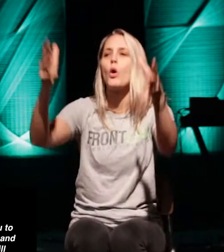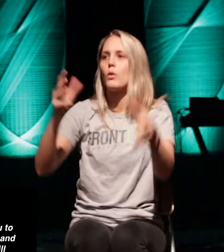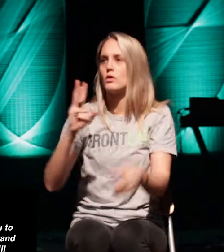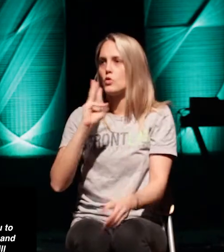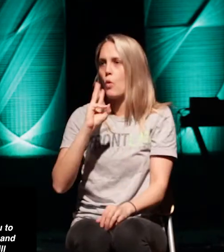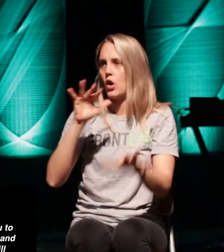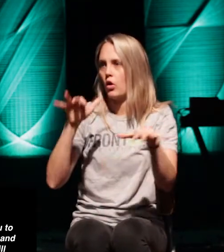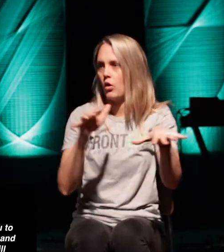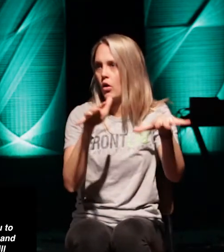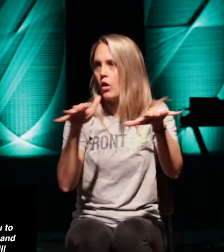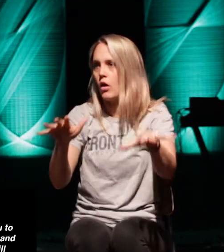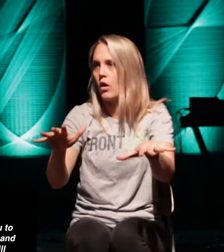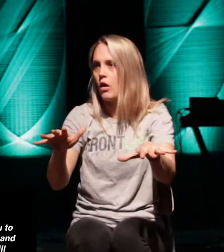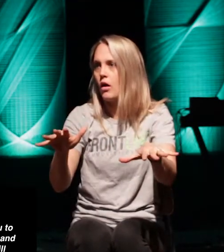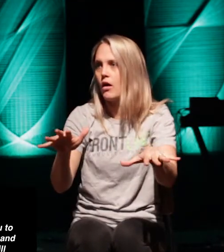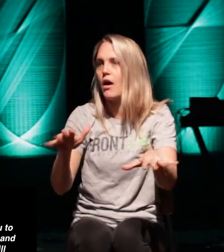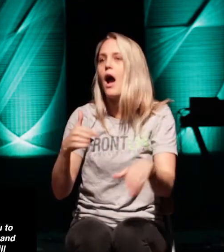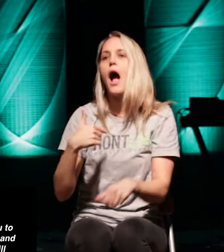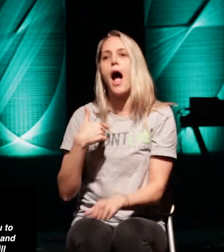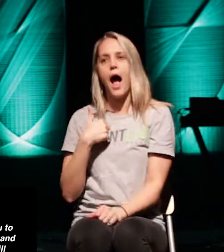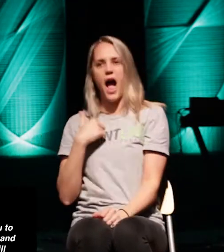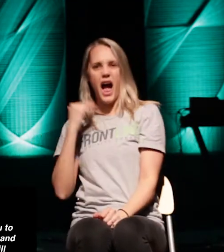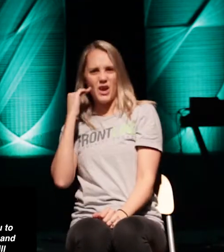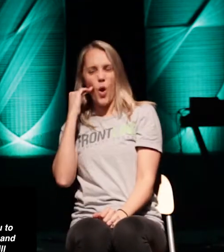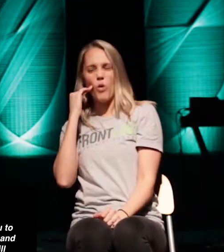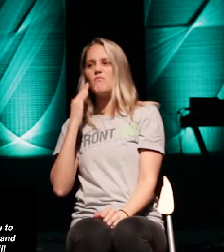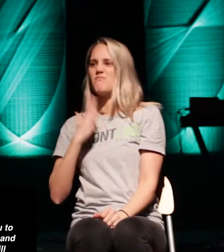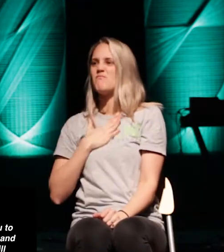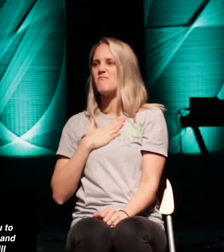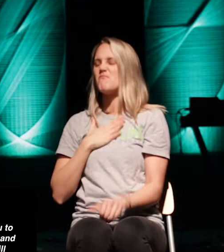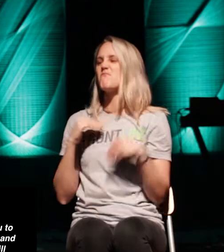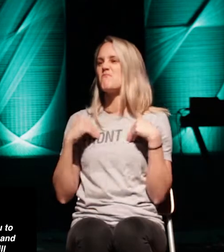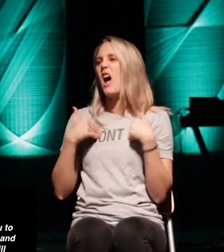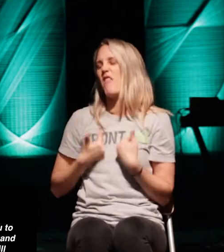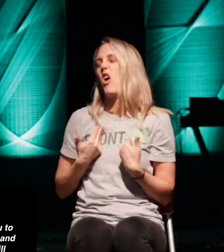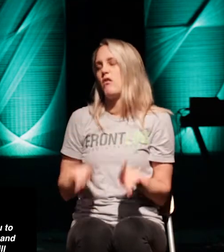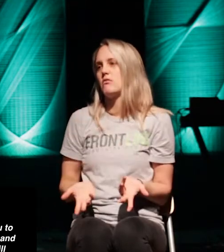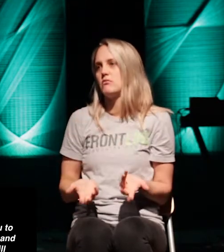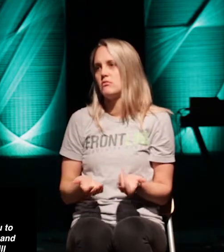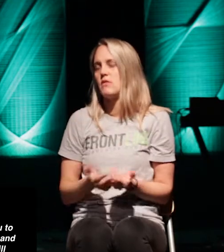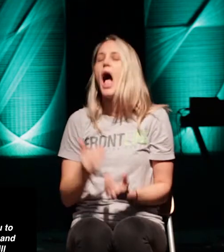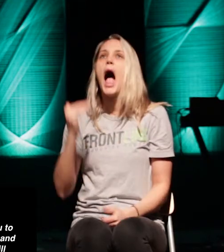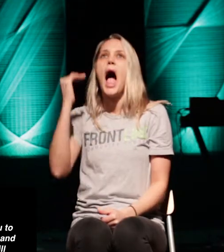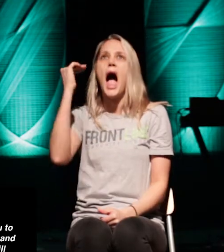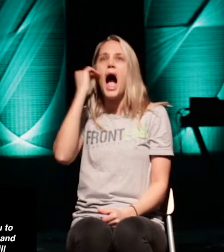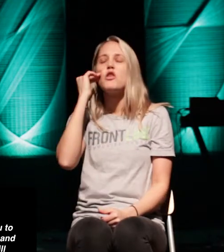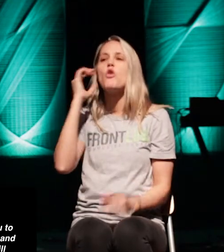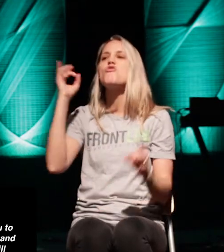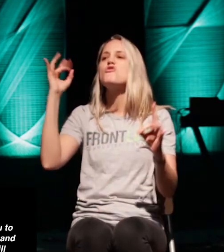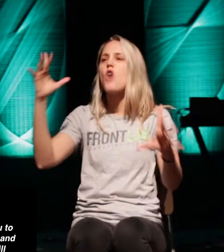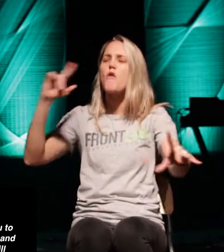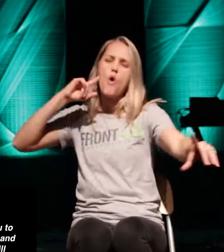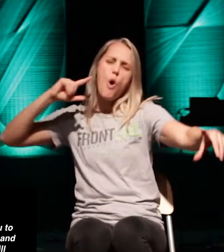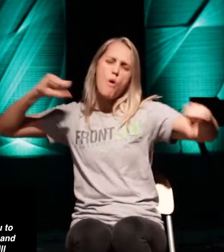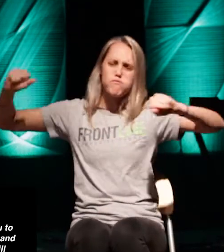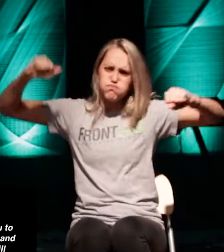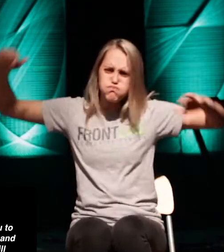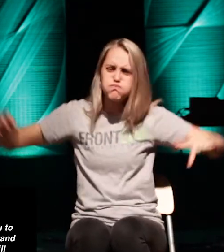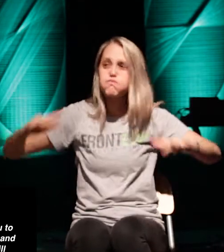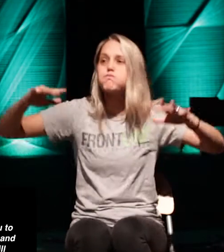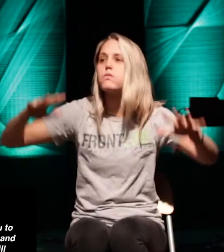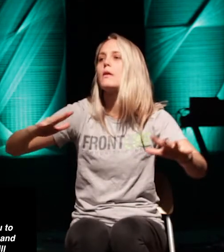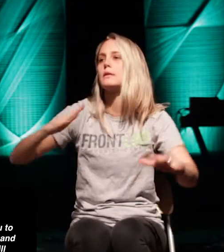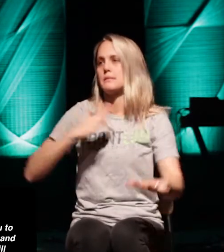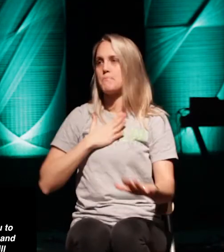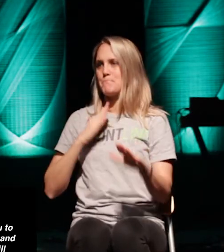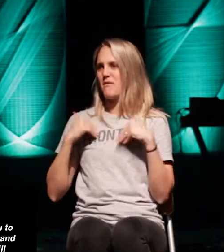I know that it's my fault, that this great storm has come upon you. And before you think,